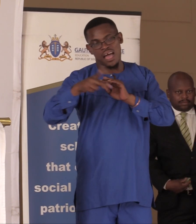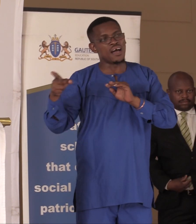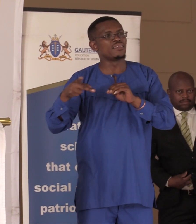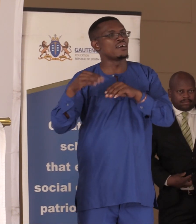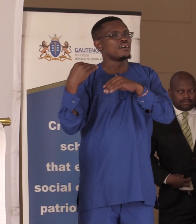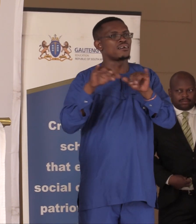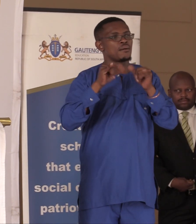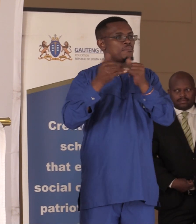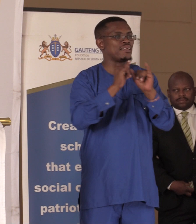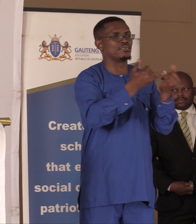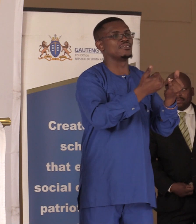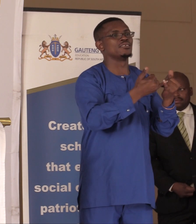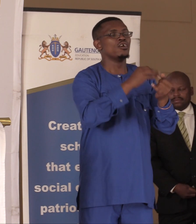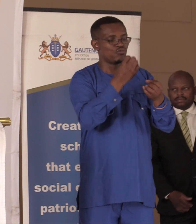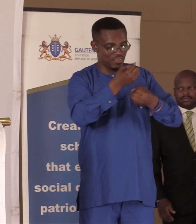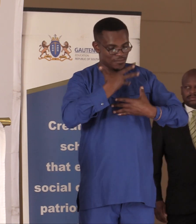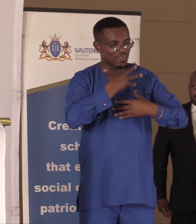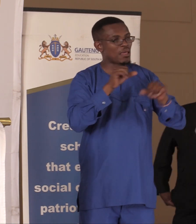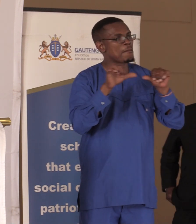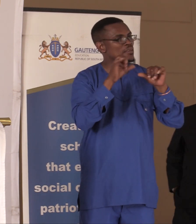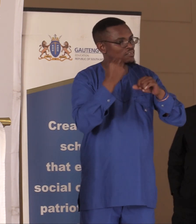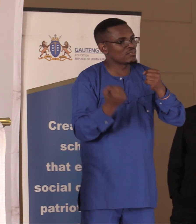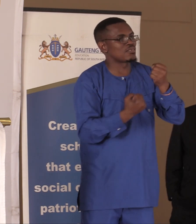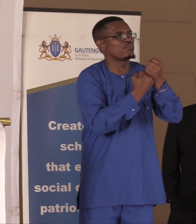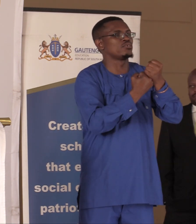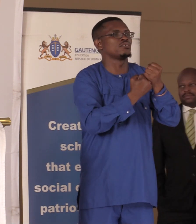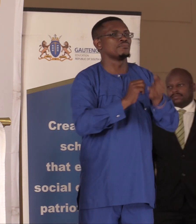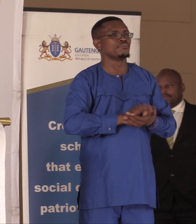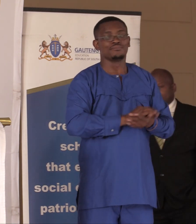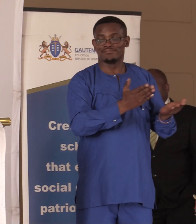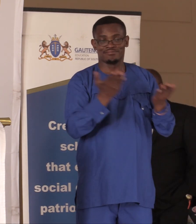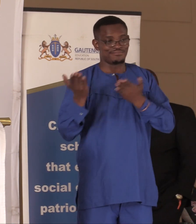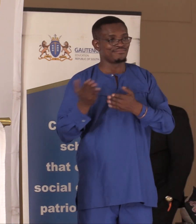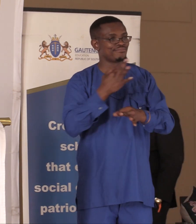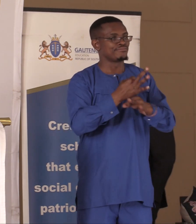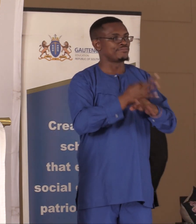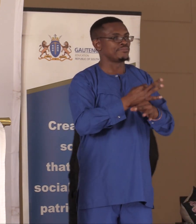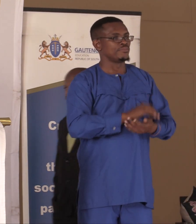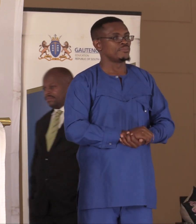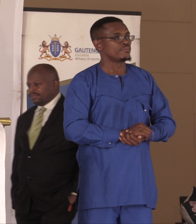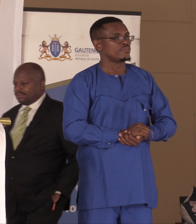and share with us their message of support to this particular gathering. Over to you, Ntate Mahlangu.